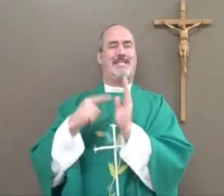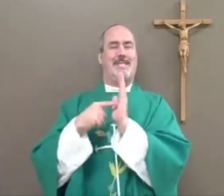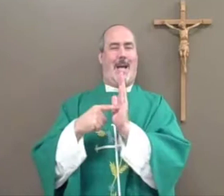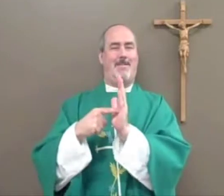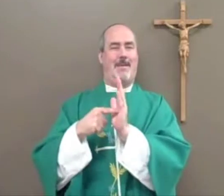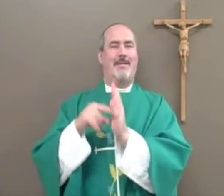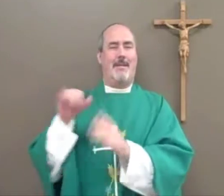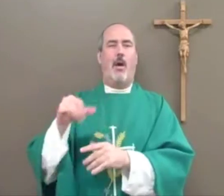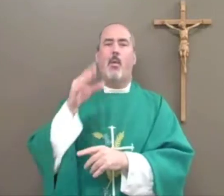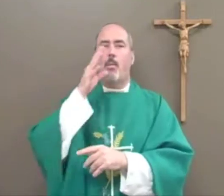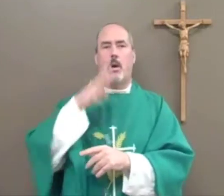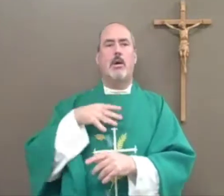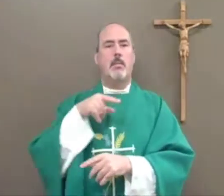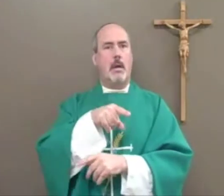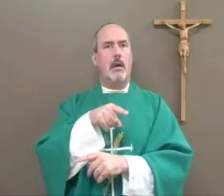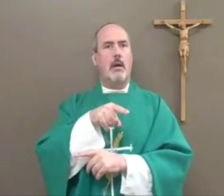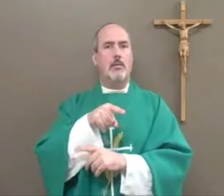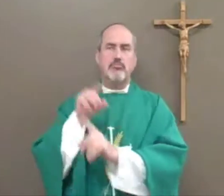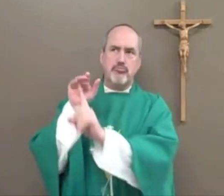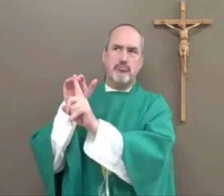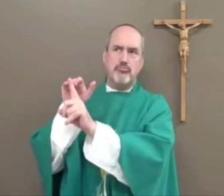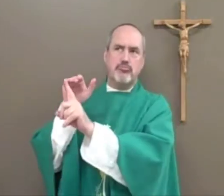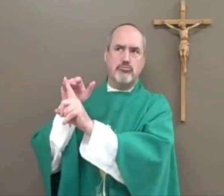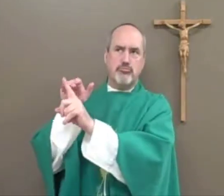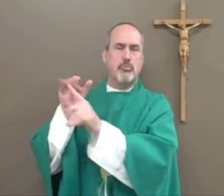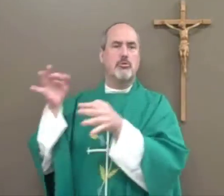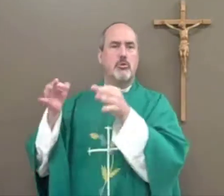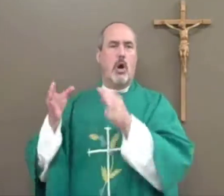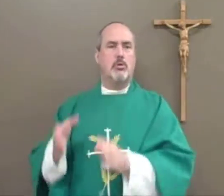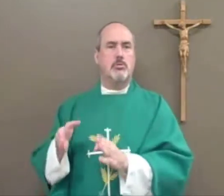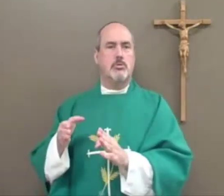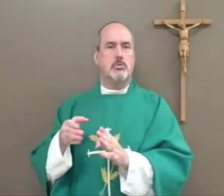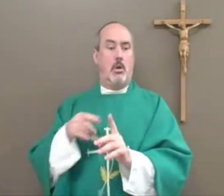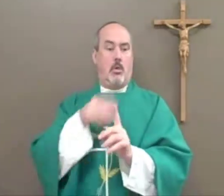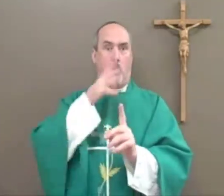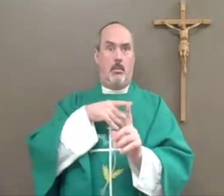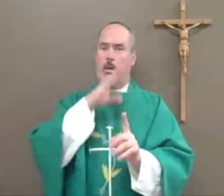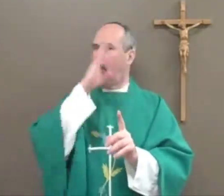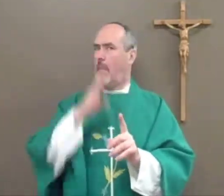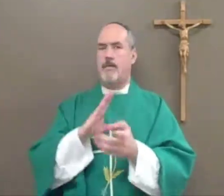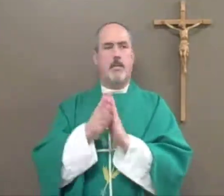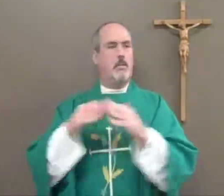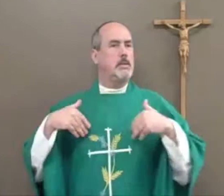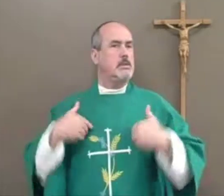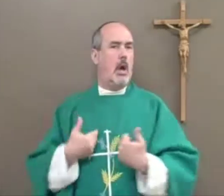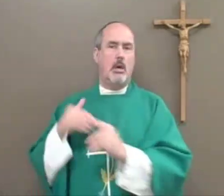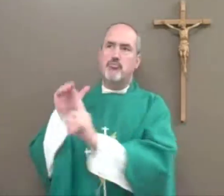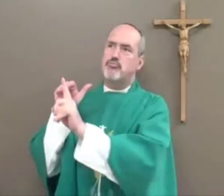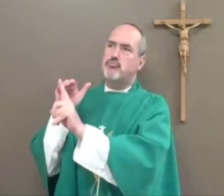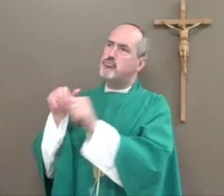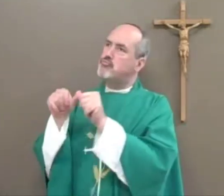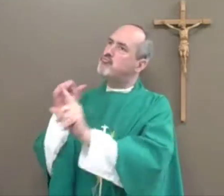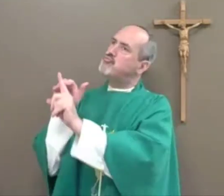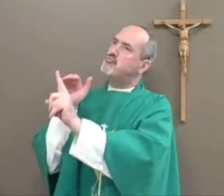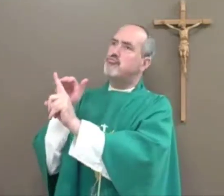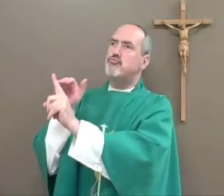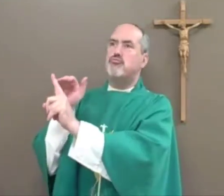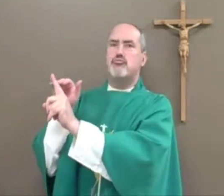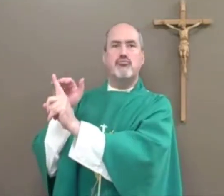And that is the example he gives us in the gospel of the woman who kept pestering the judge and never tired of going